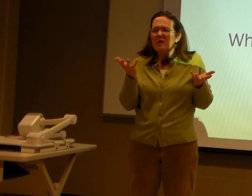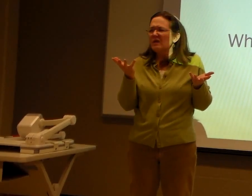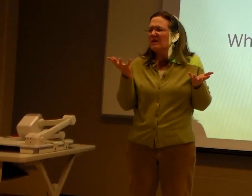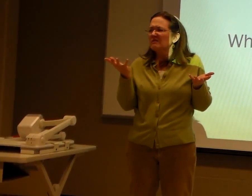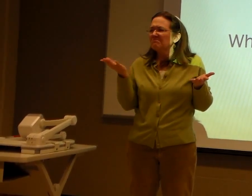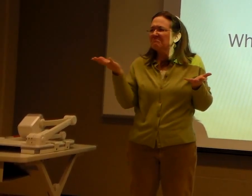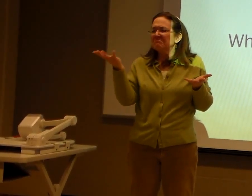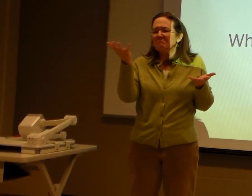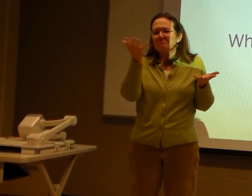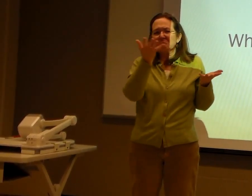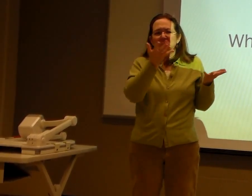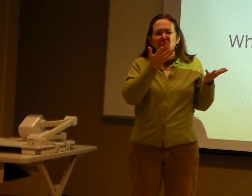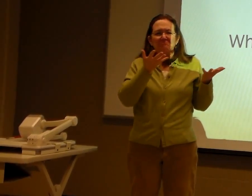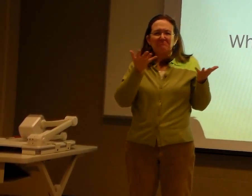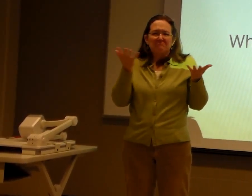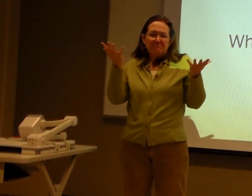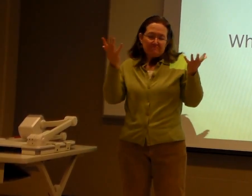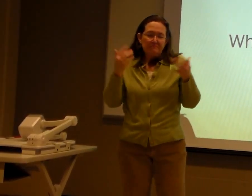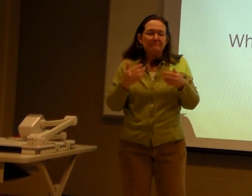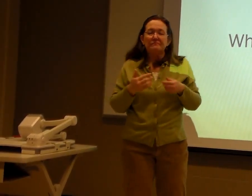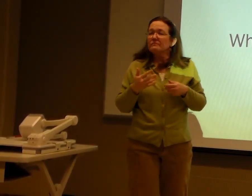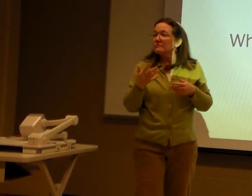So we may be asking, what are the wetlands?